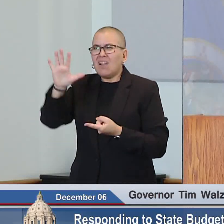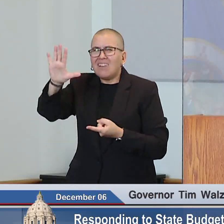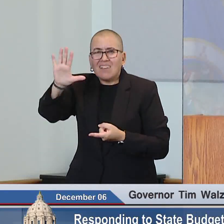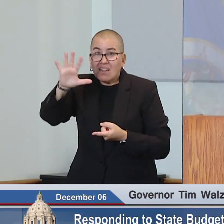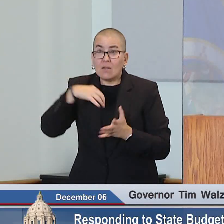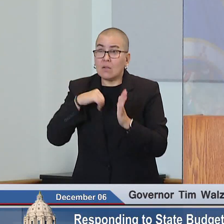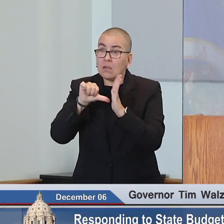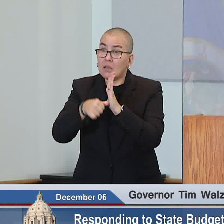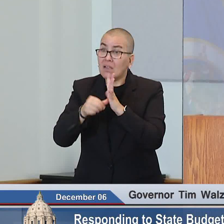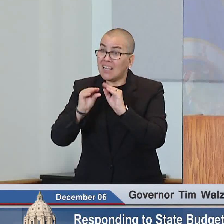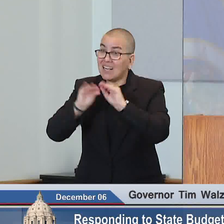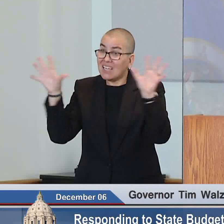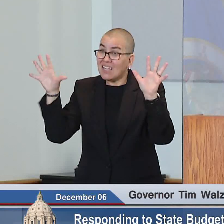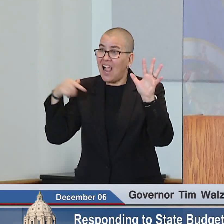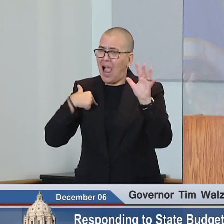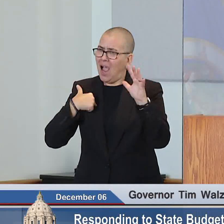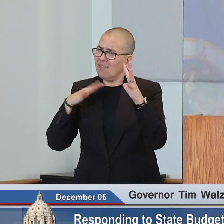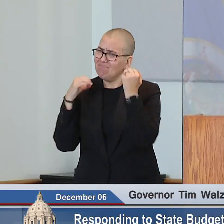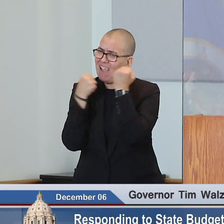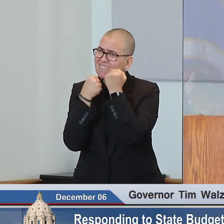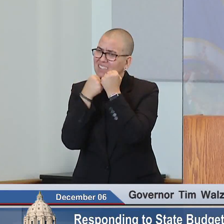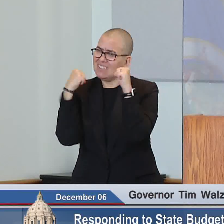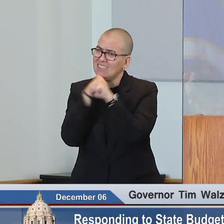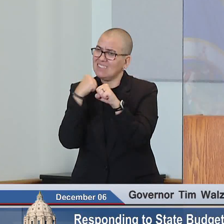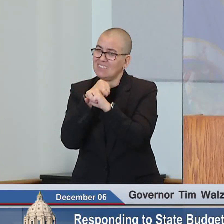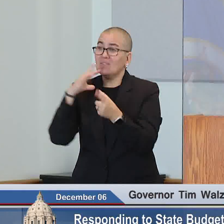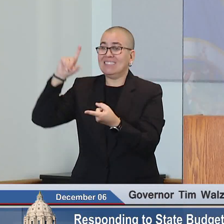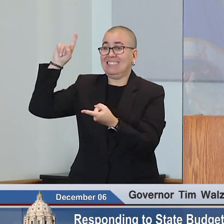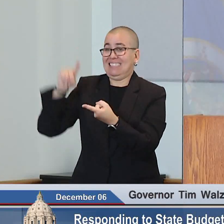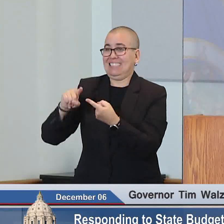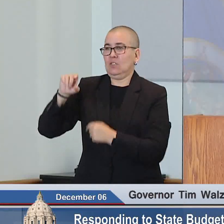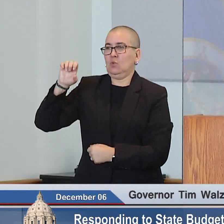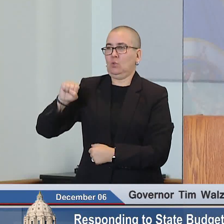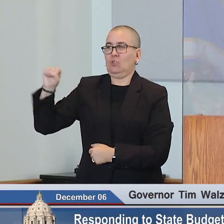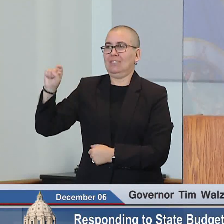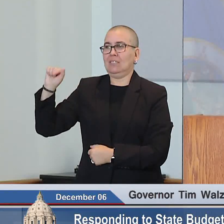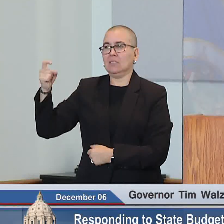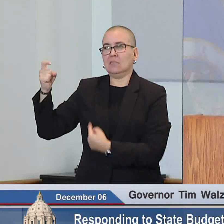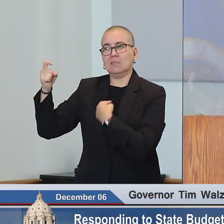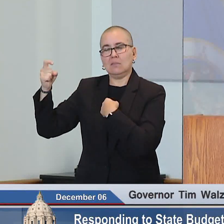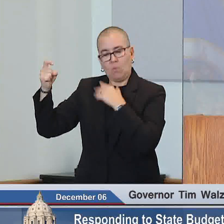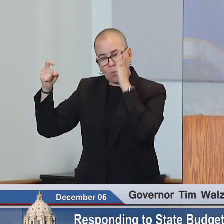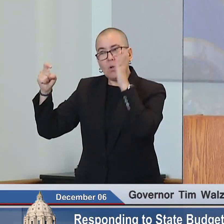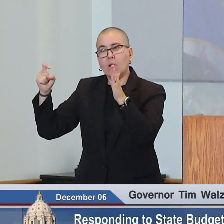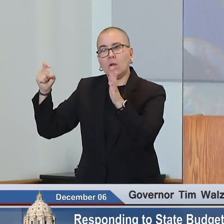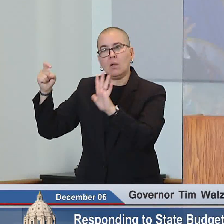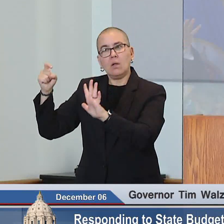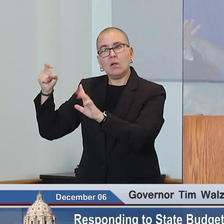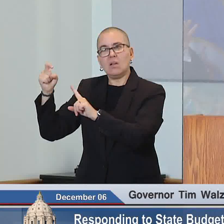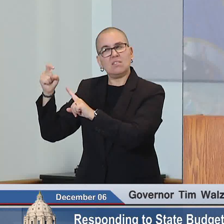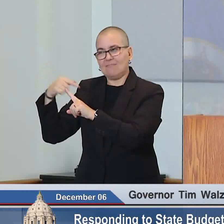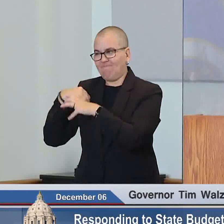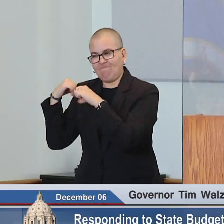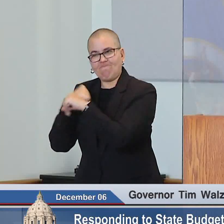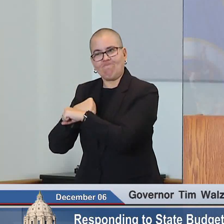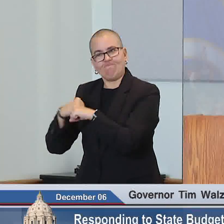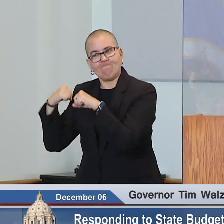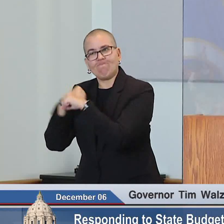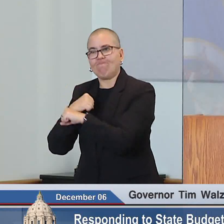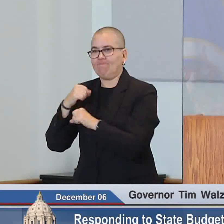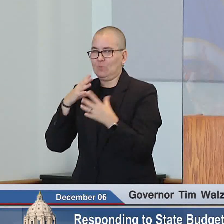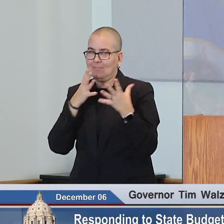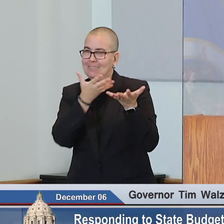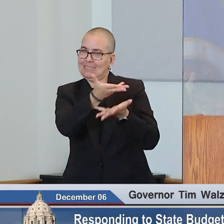reductions, especially around Social Security tax. I think you're going to see us continue to advocate whether they'll do their work in the legislature